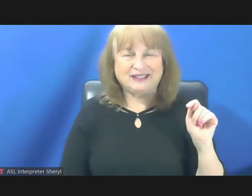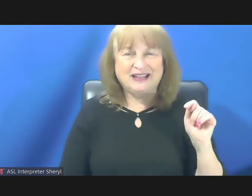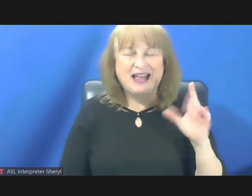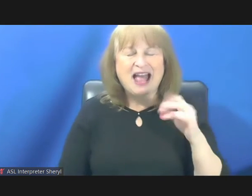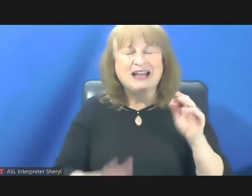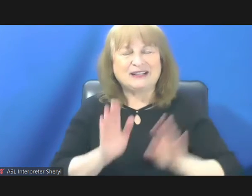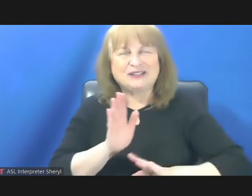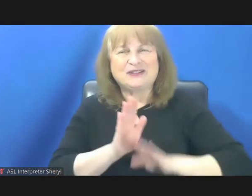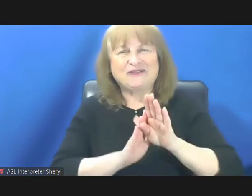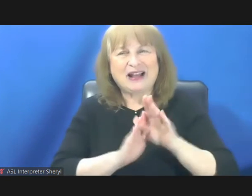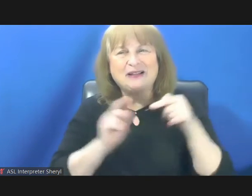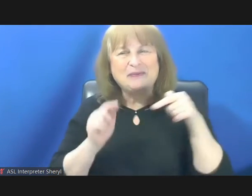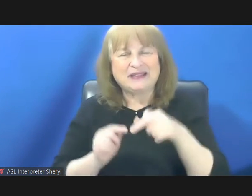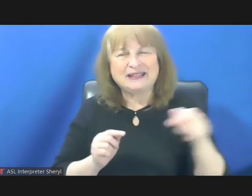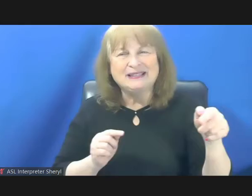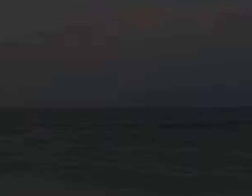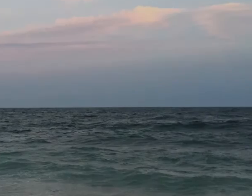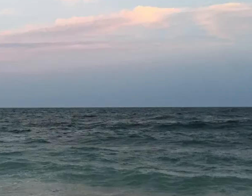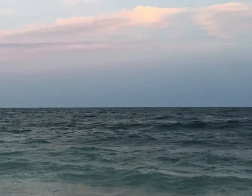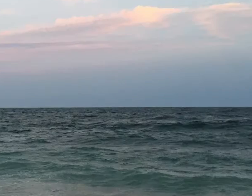developed these